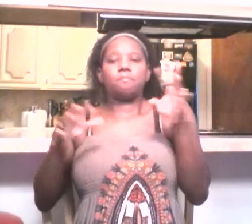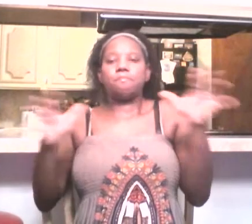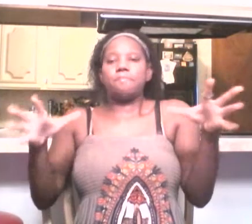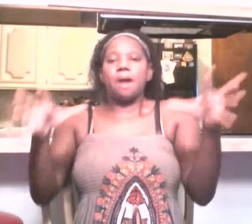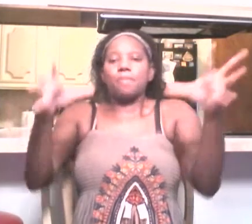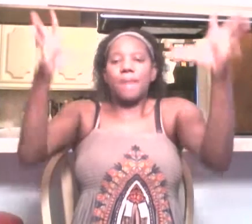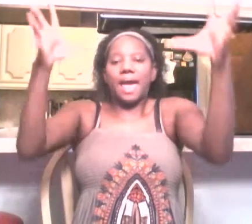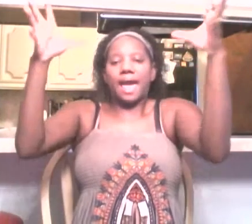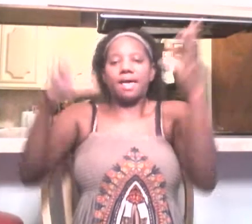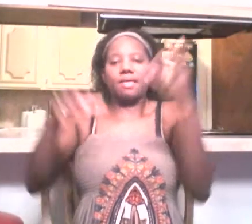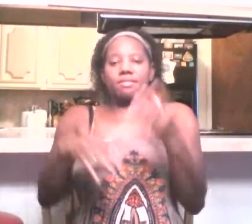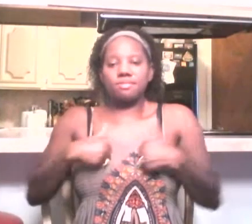bubble bath